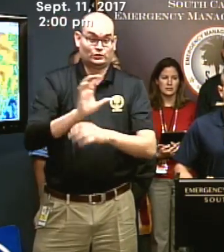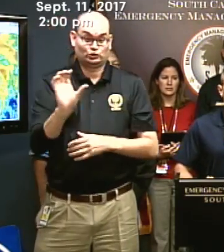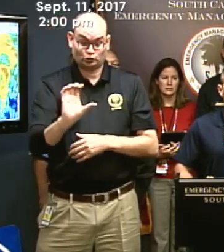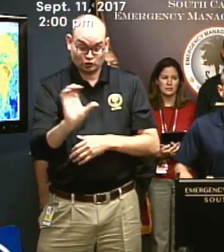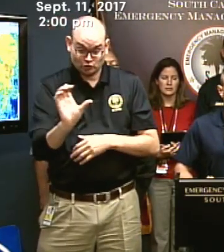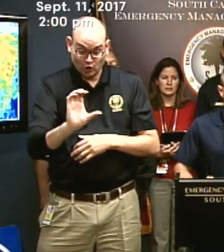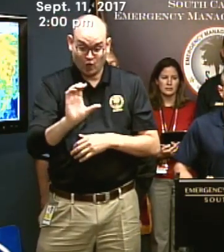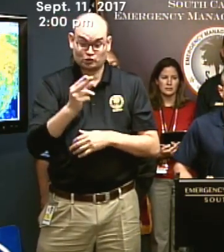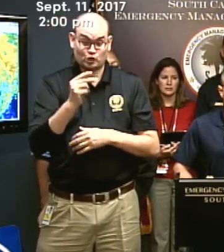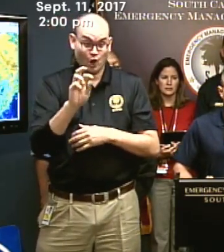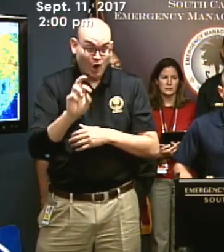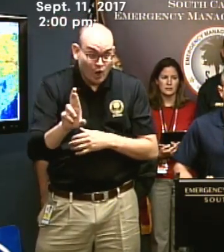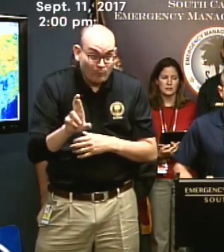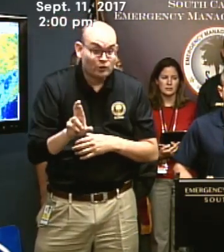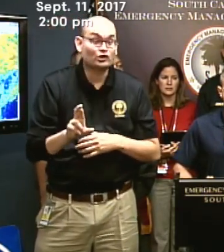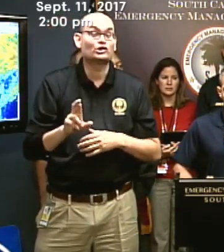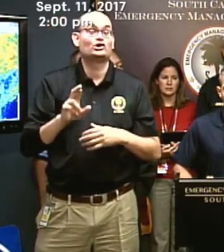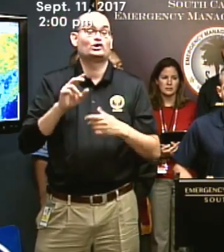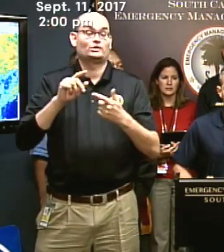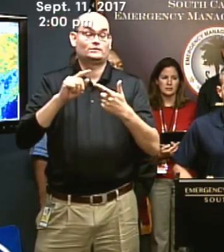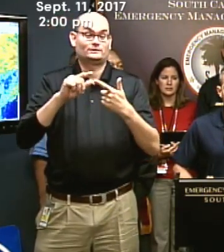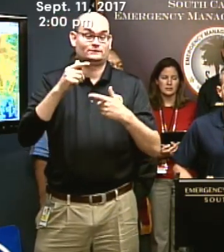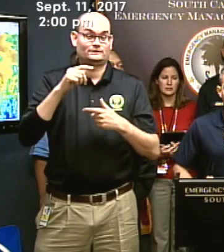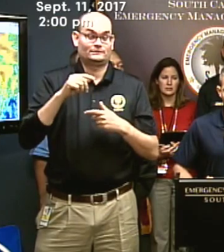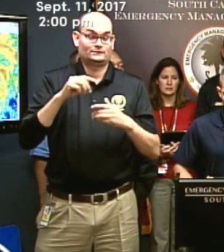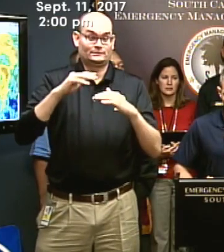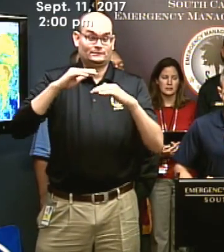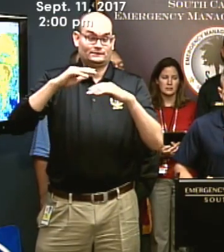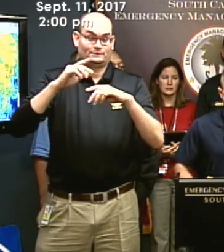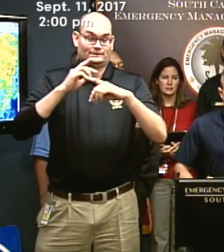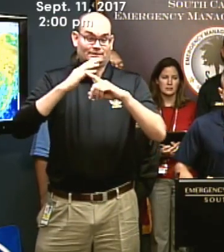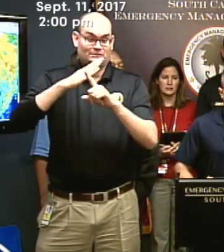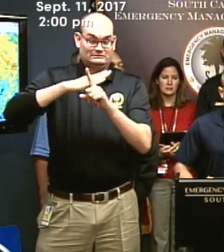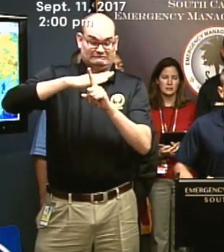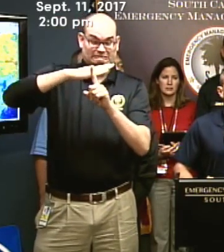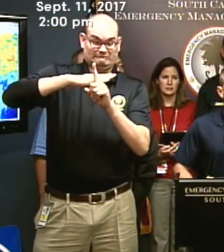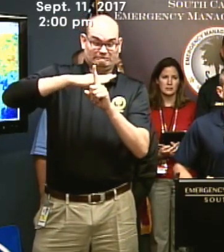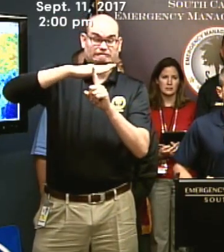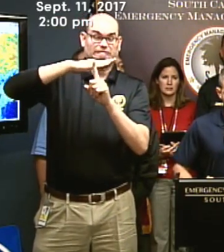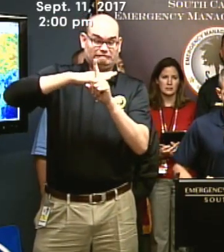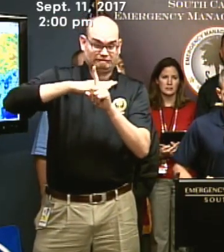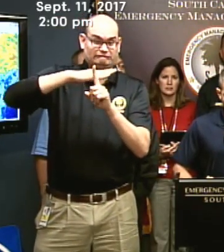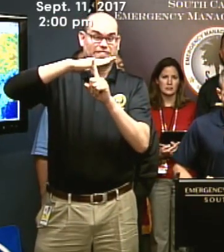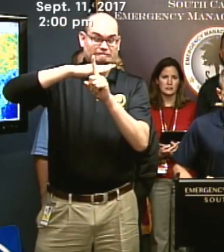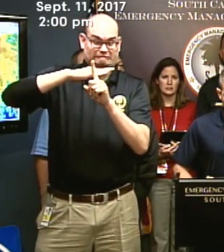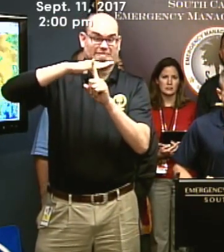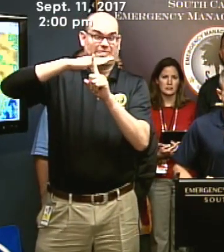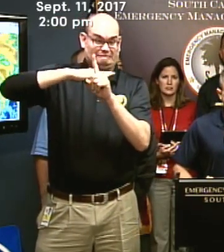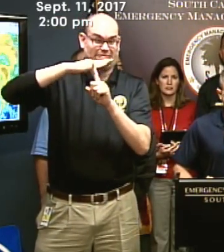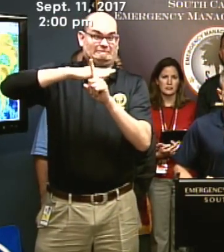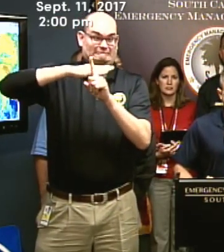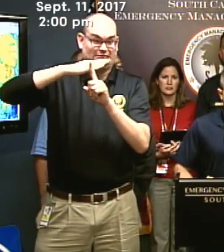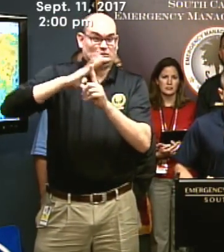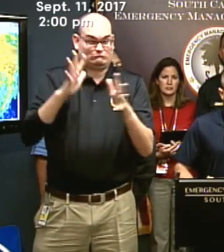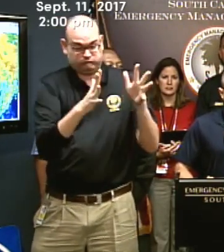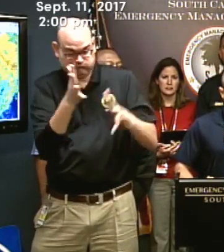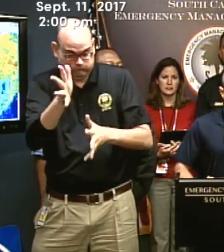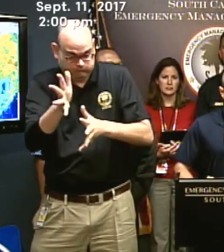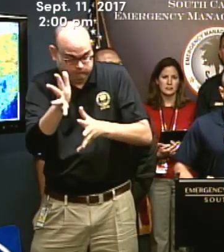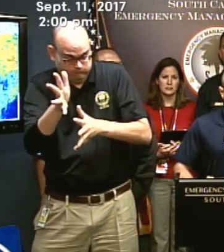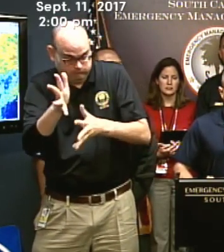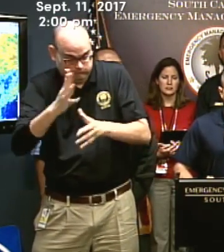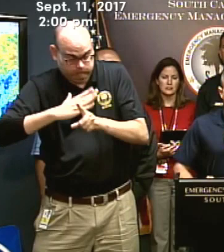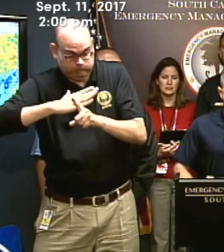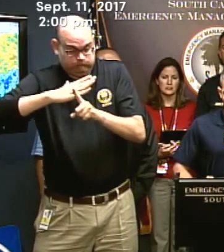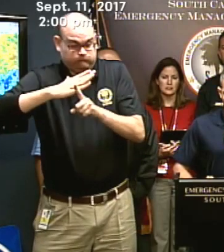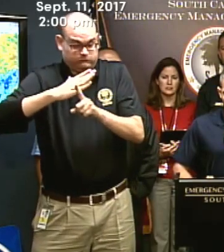levels and is at its third highest level on record and still rising as of 2 o'clock. Storm